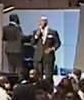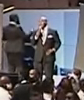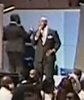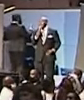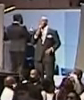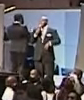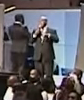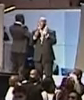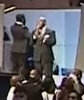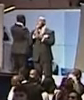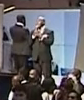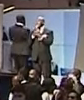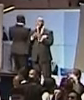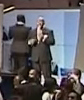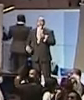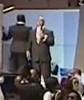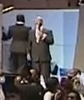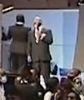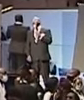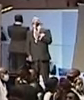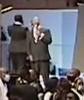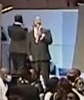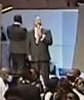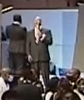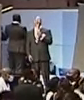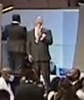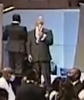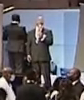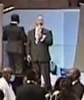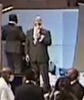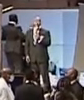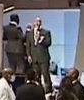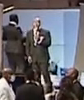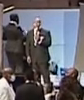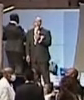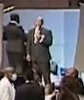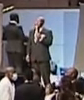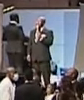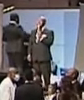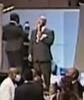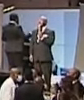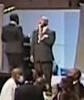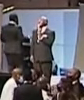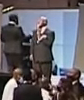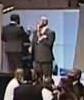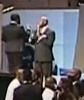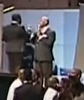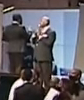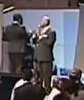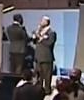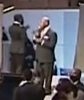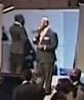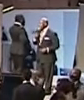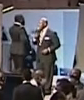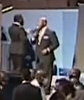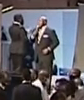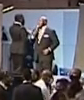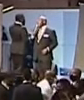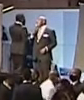Yes, he will. He will do it. I don't know why.